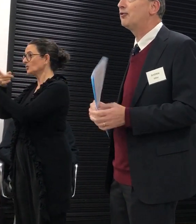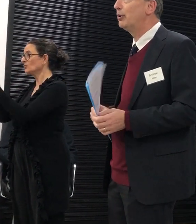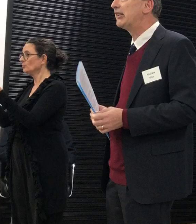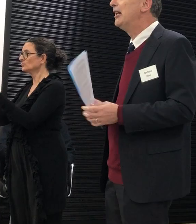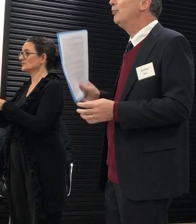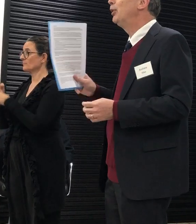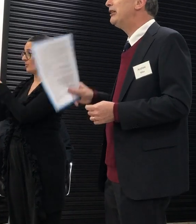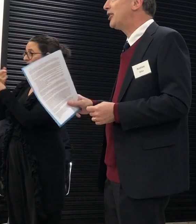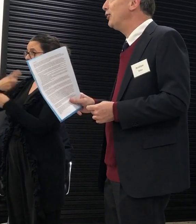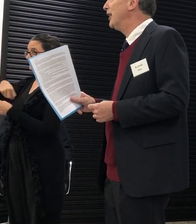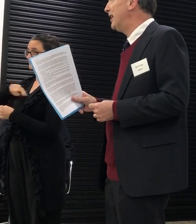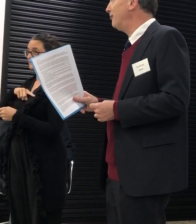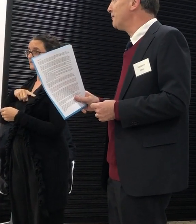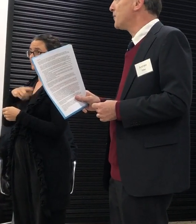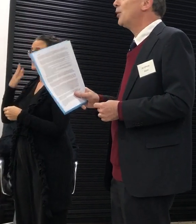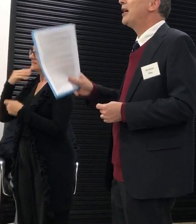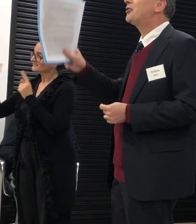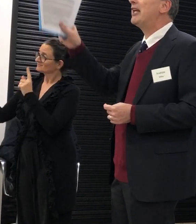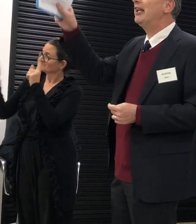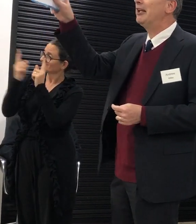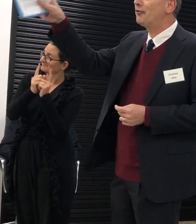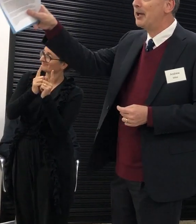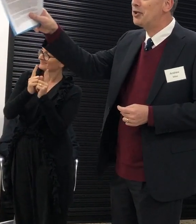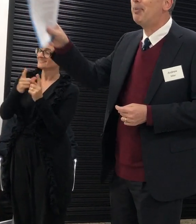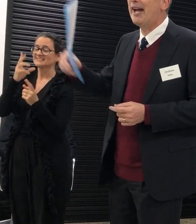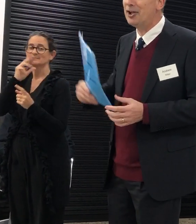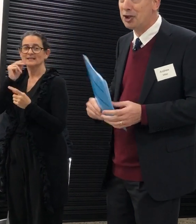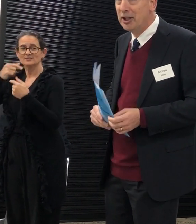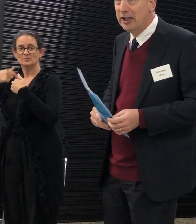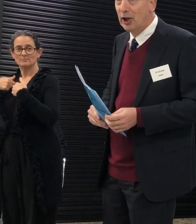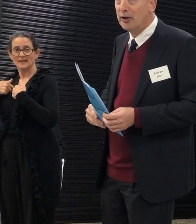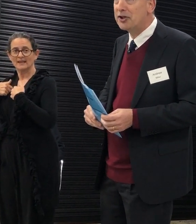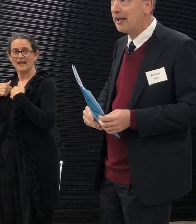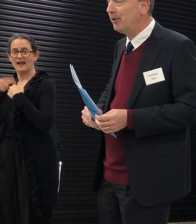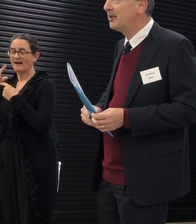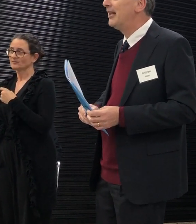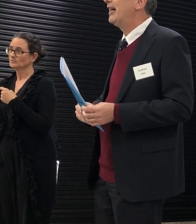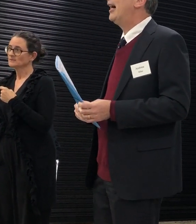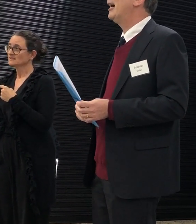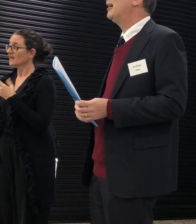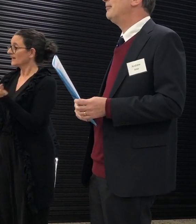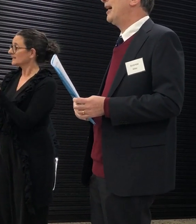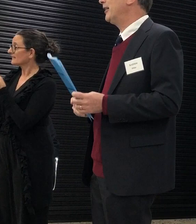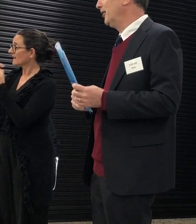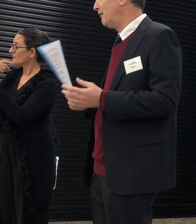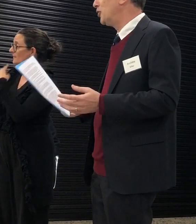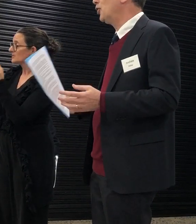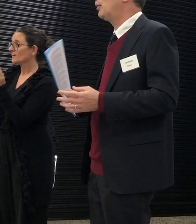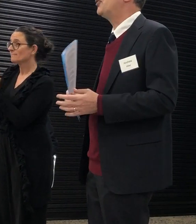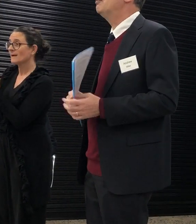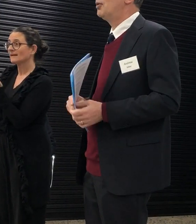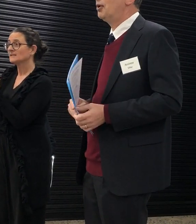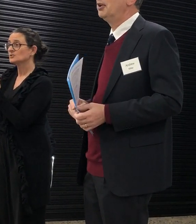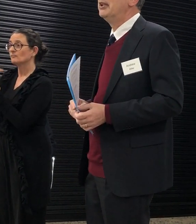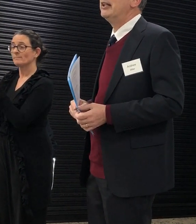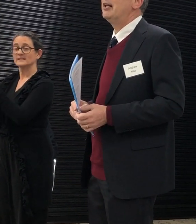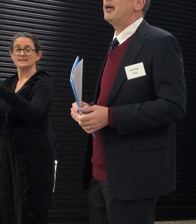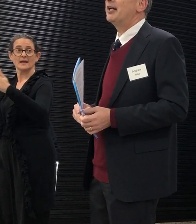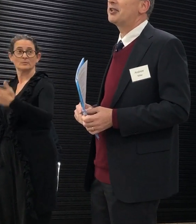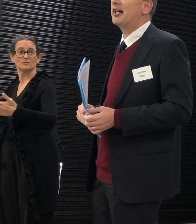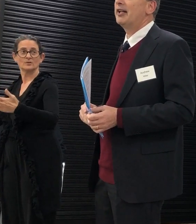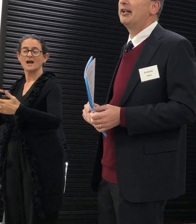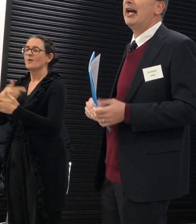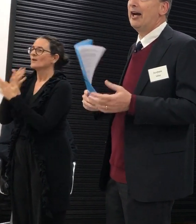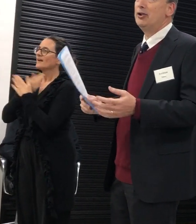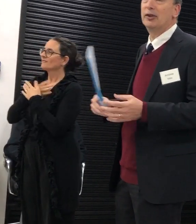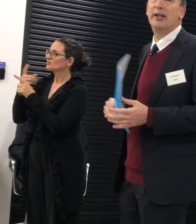with me afterwards. Please don't leave without taking an information package on the table. And I'd love to talk with you more